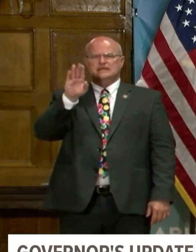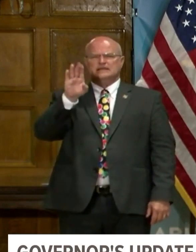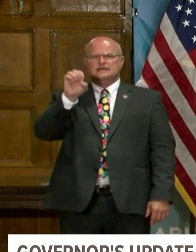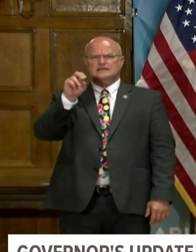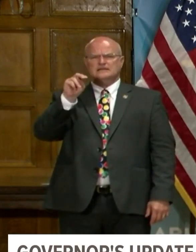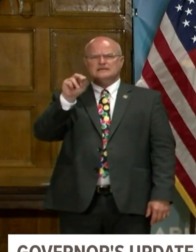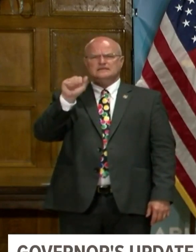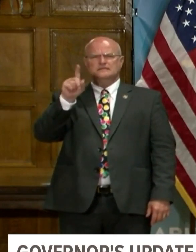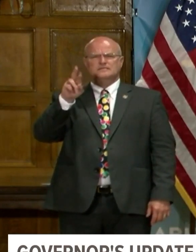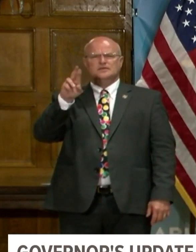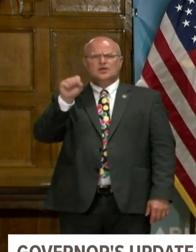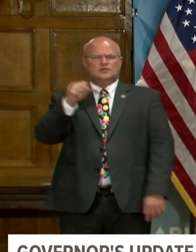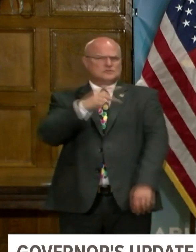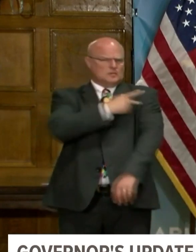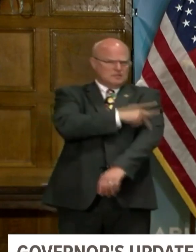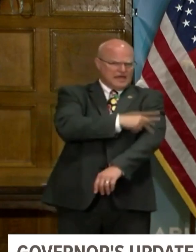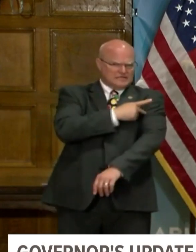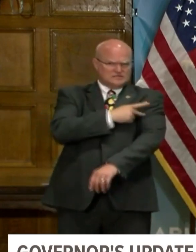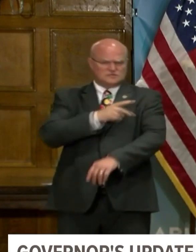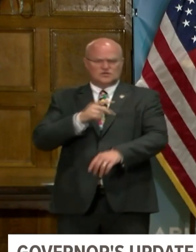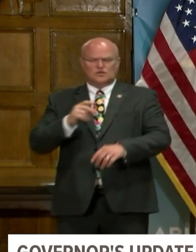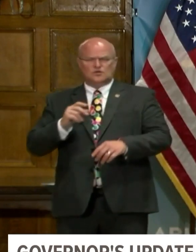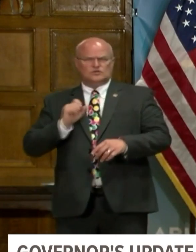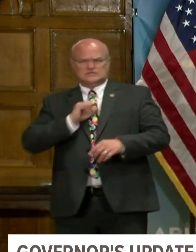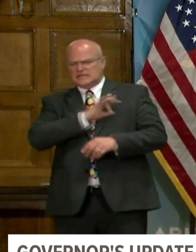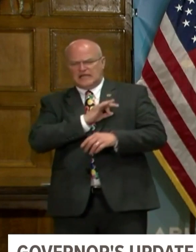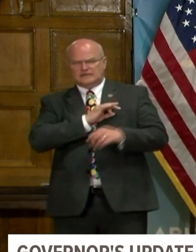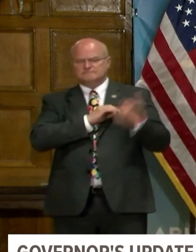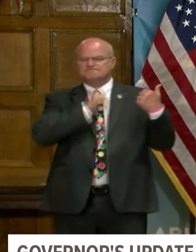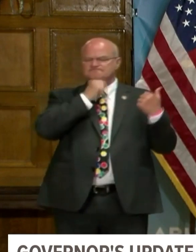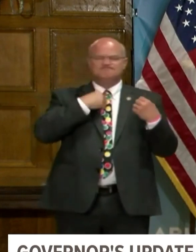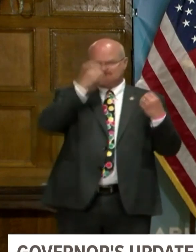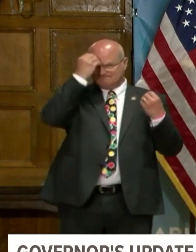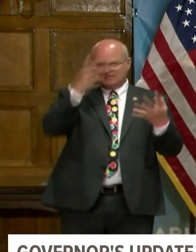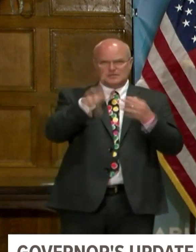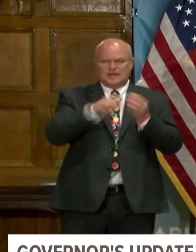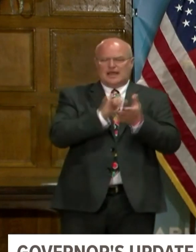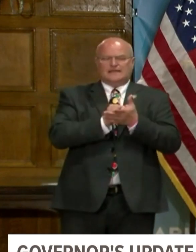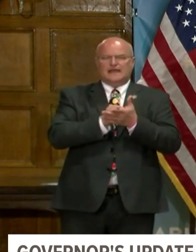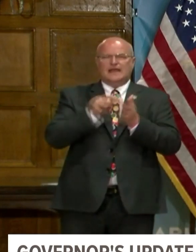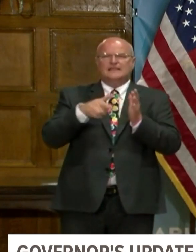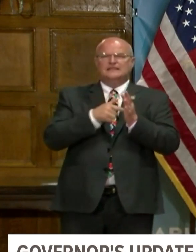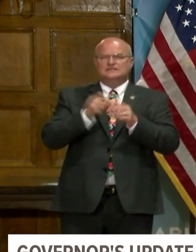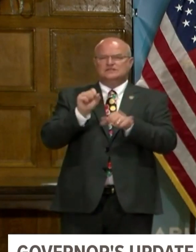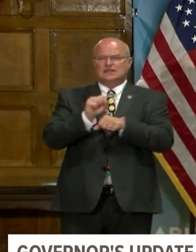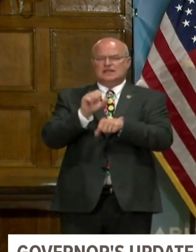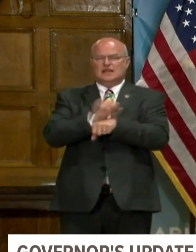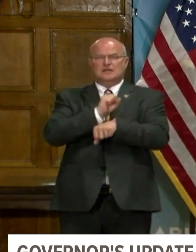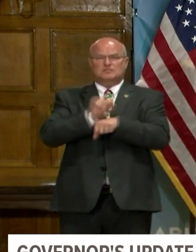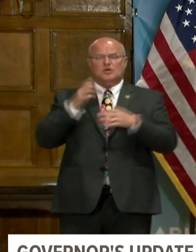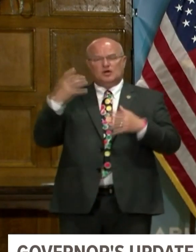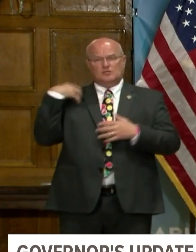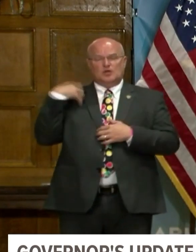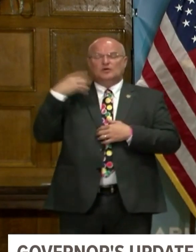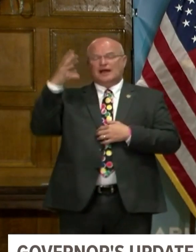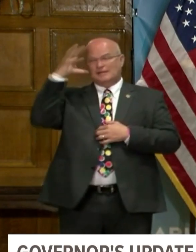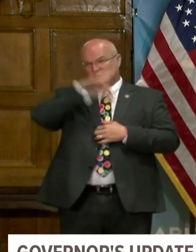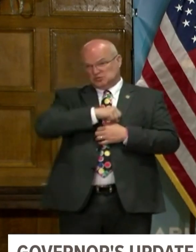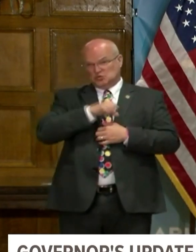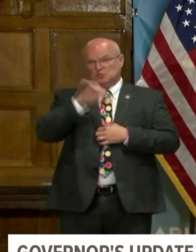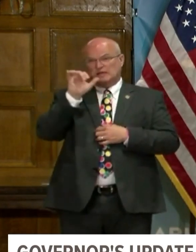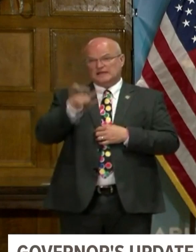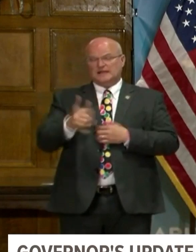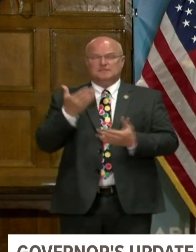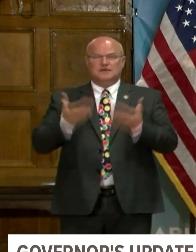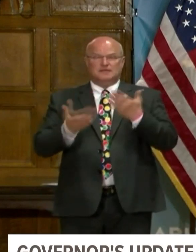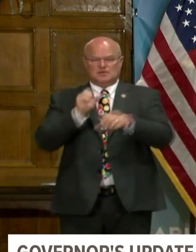Are those patients or? I don't have information on that. These were employers, though, so I'm assuming that those